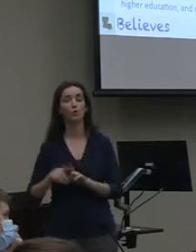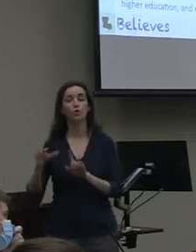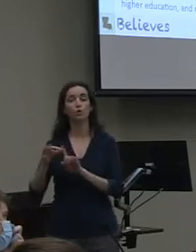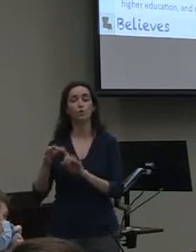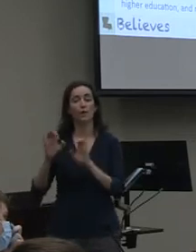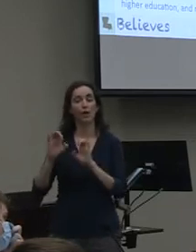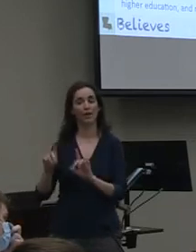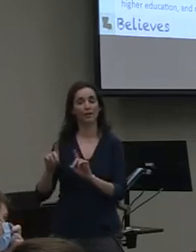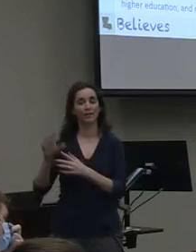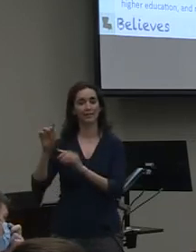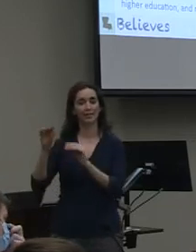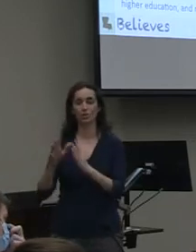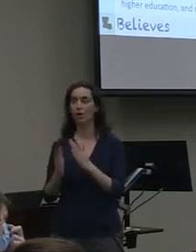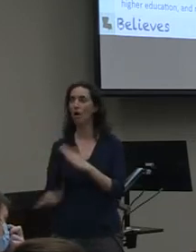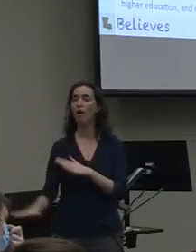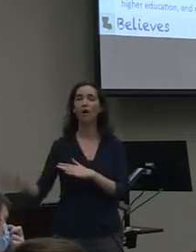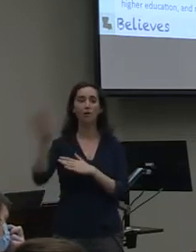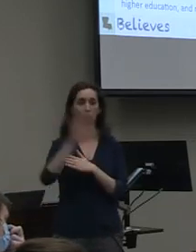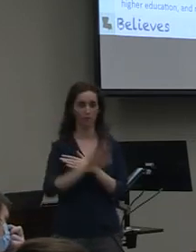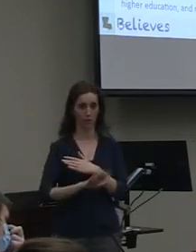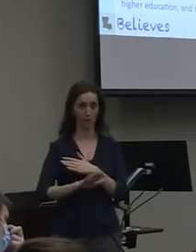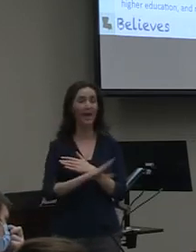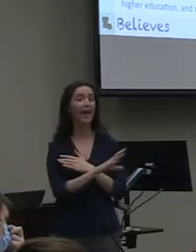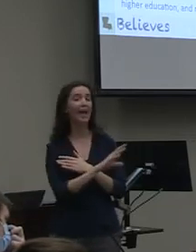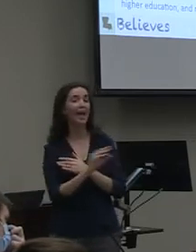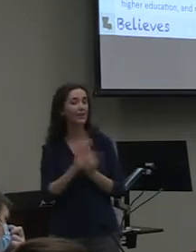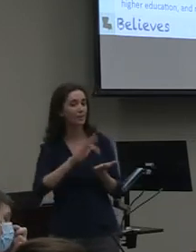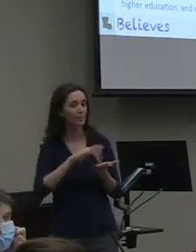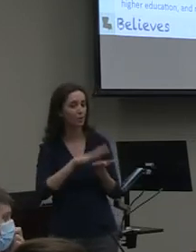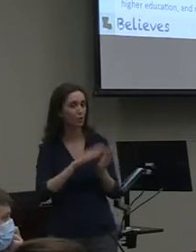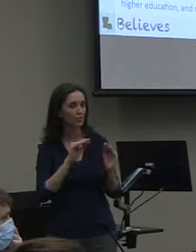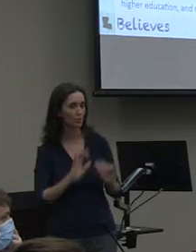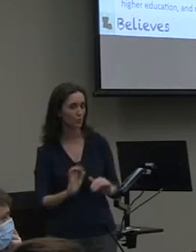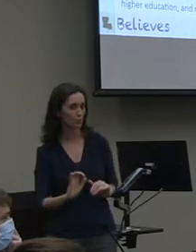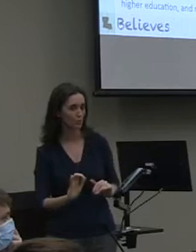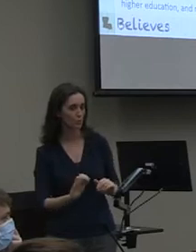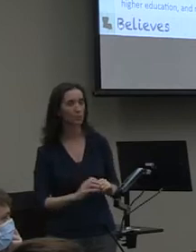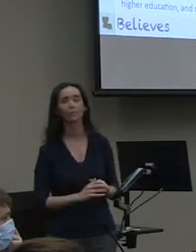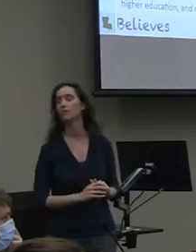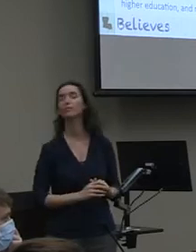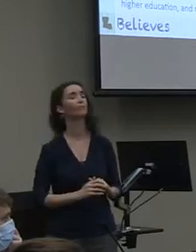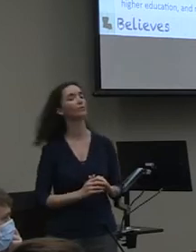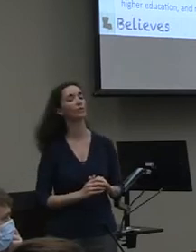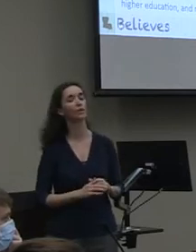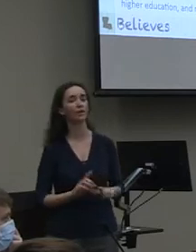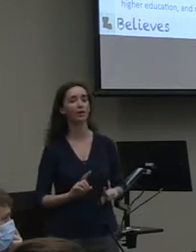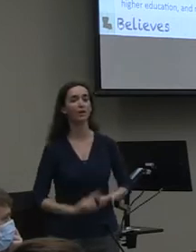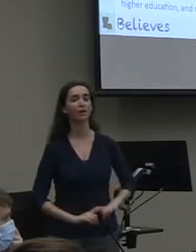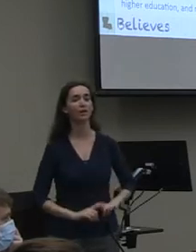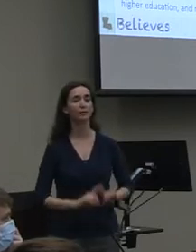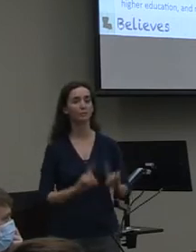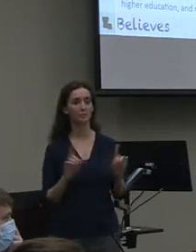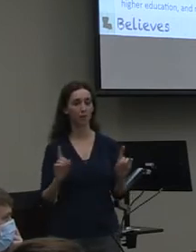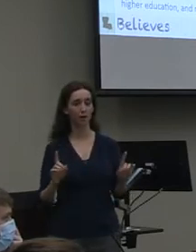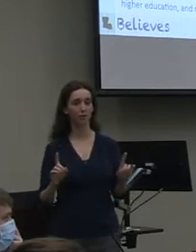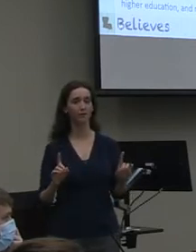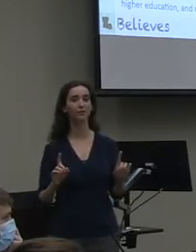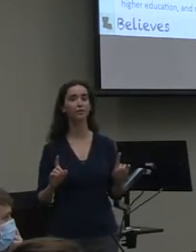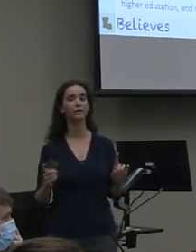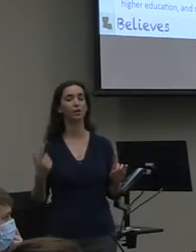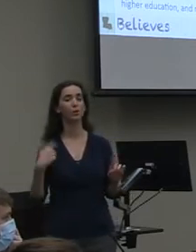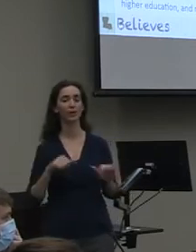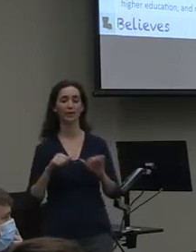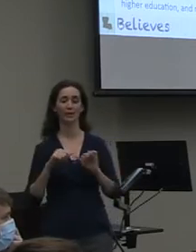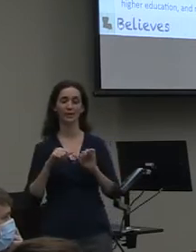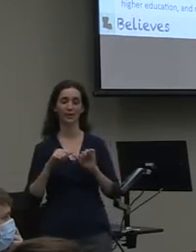teachers across the board, and middle school teachers as well. However, we cannot continue to fund